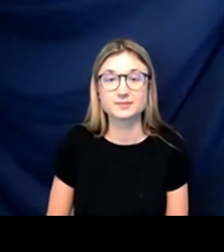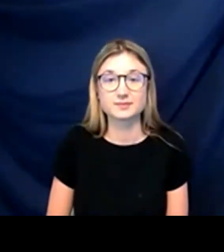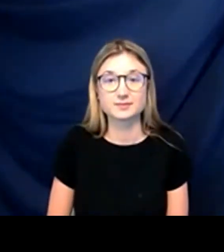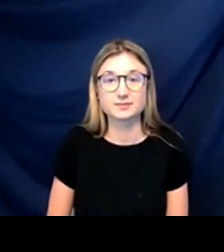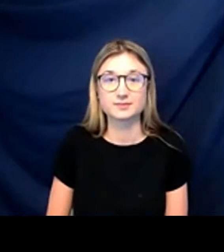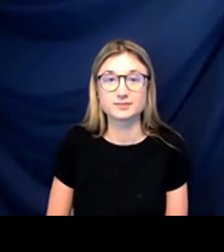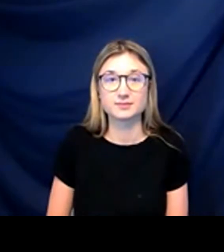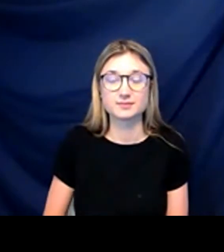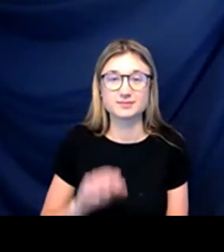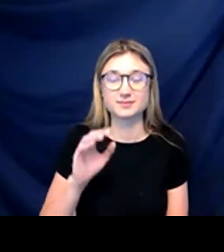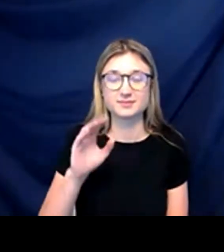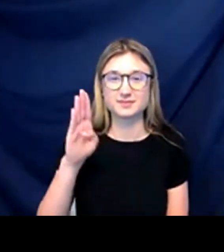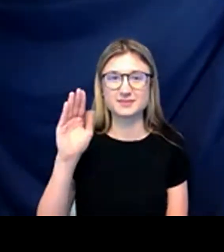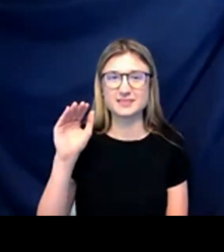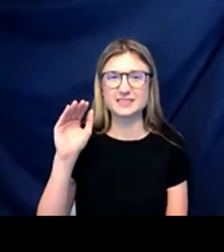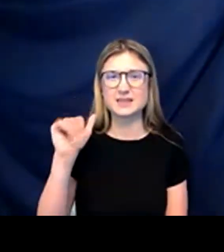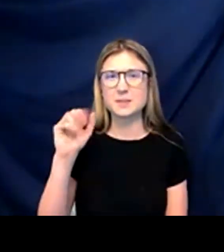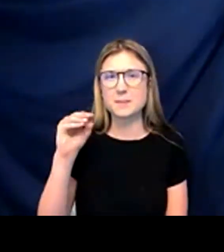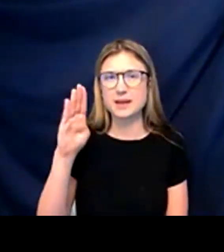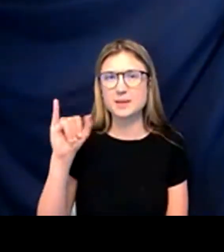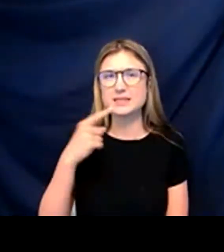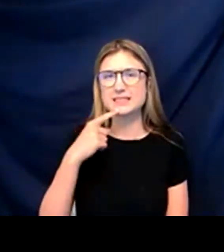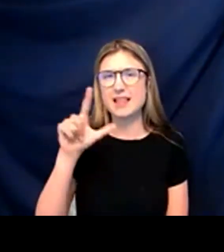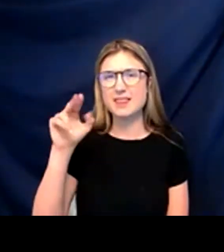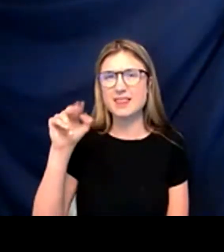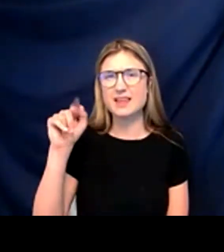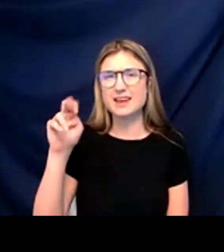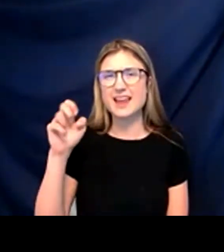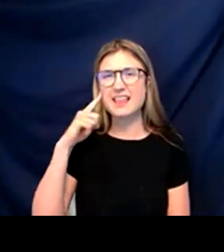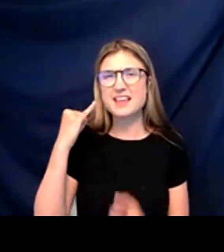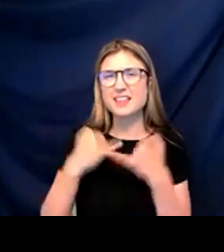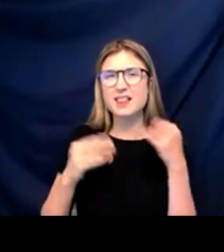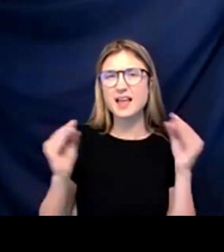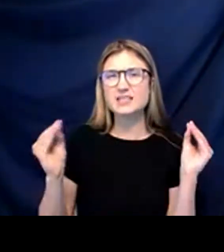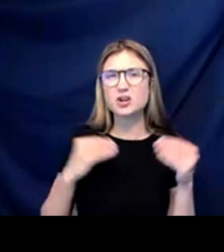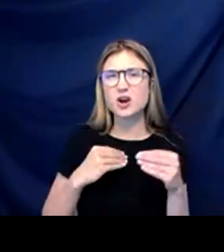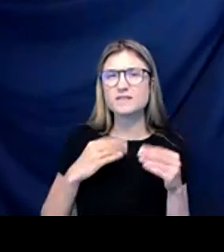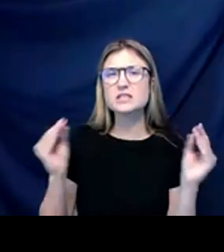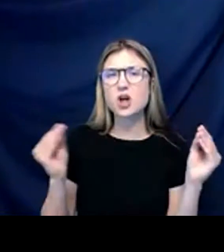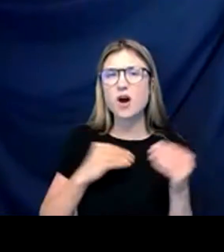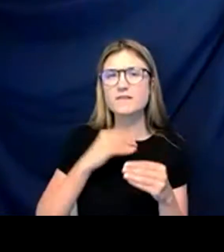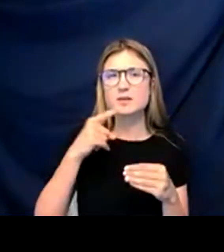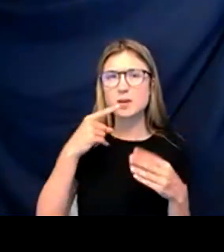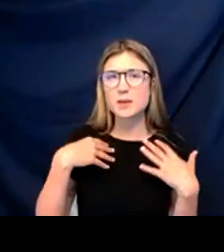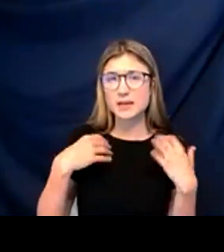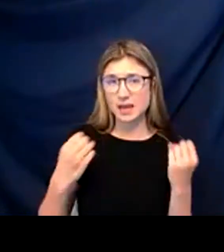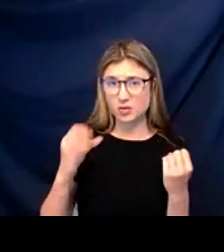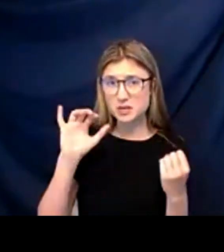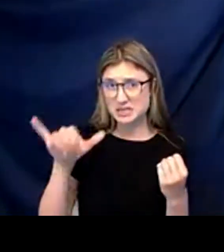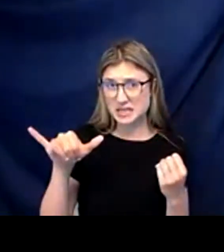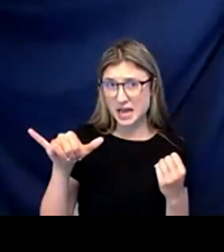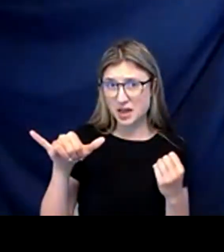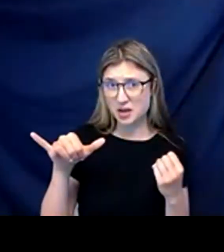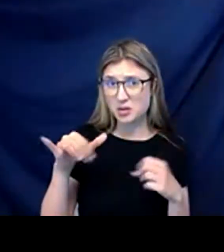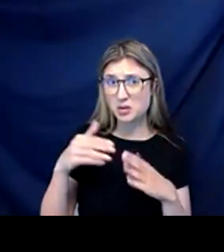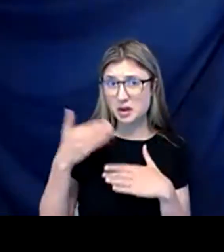Lynette, I think the last office for LDH is Office of Public Health. Is that what you have next?